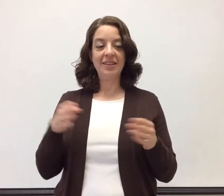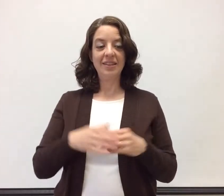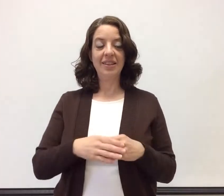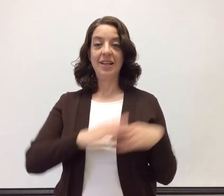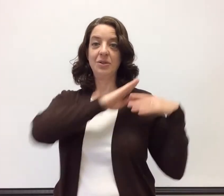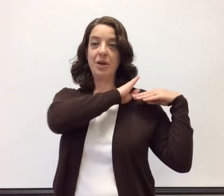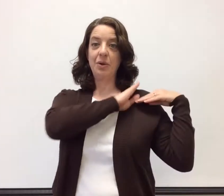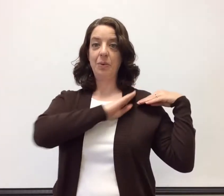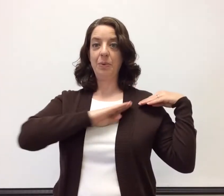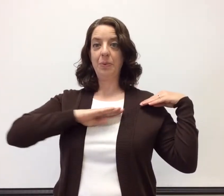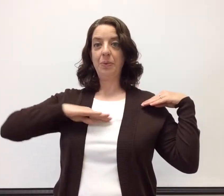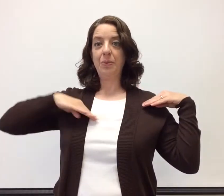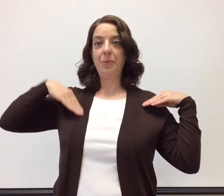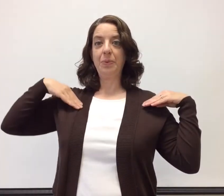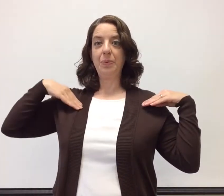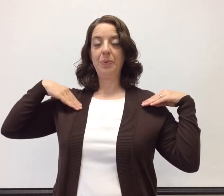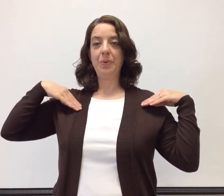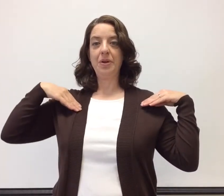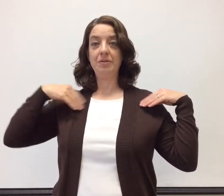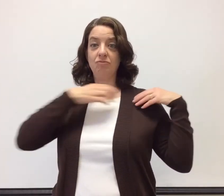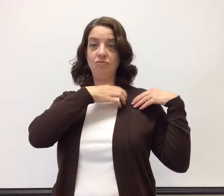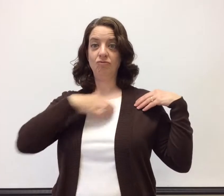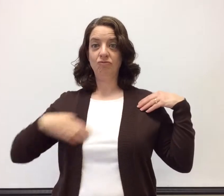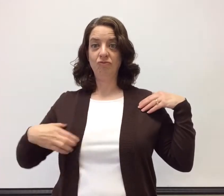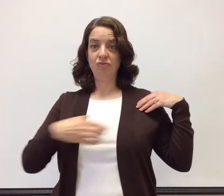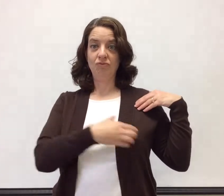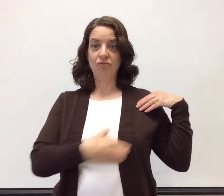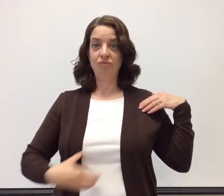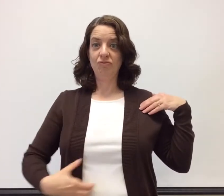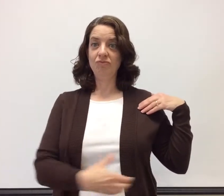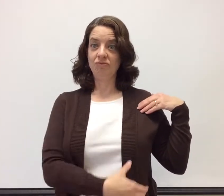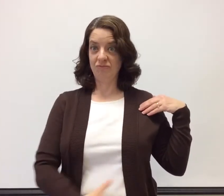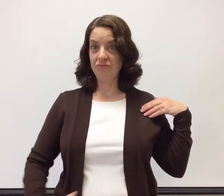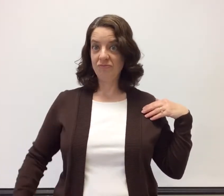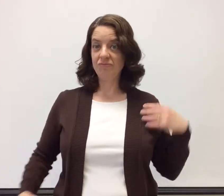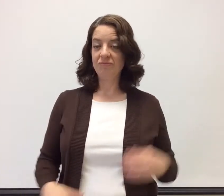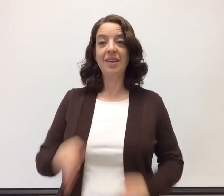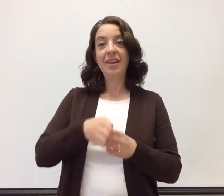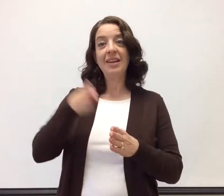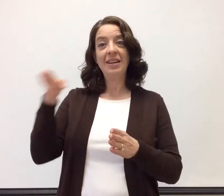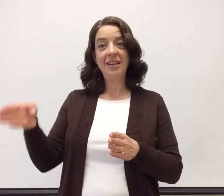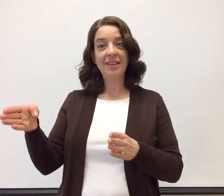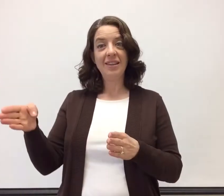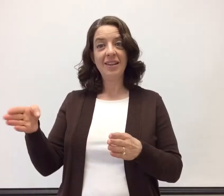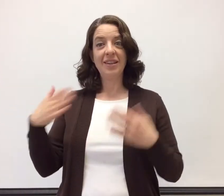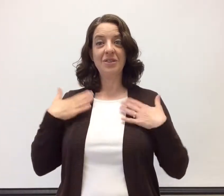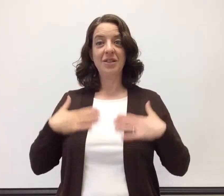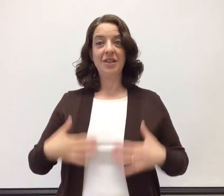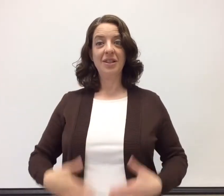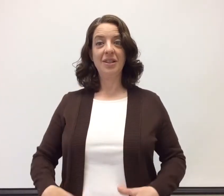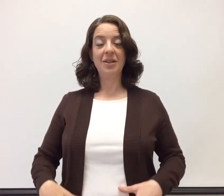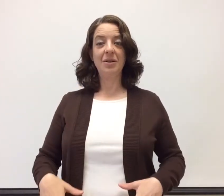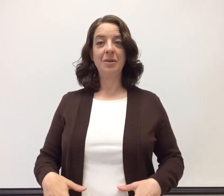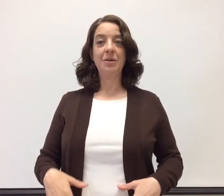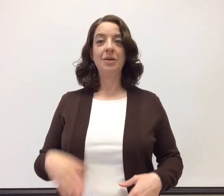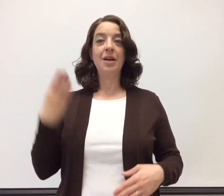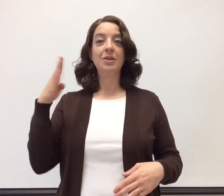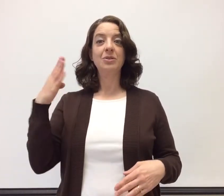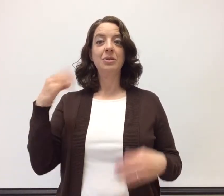The next one over has a scoop neck and wide diagonal stripes on it. The last blouse